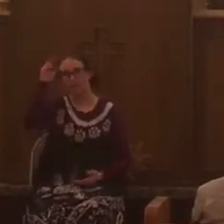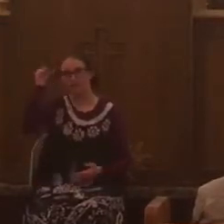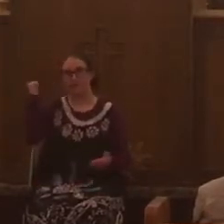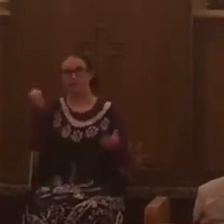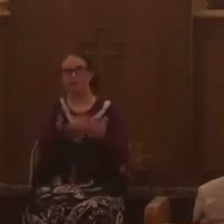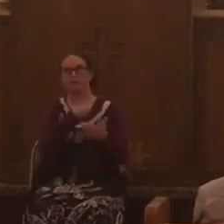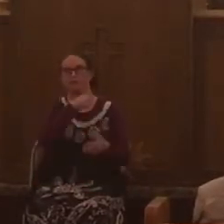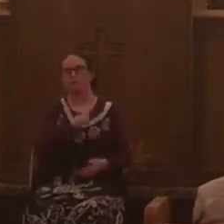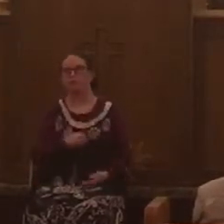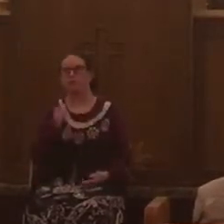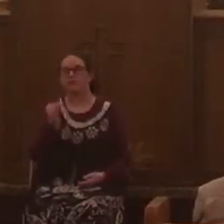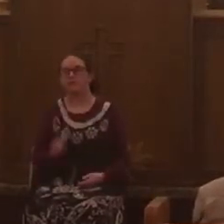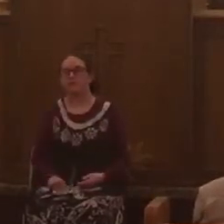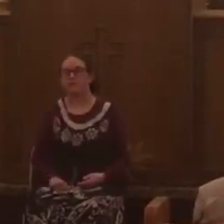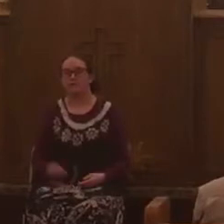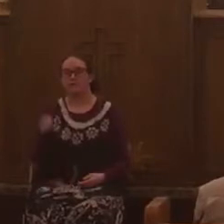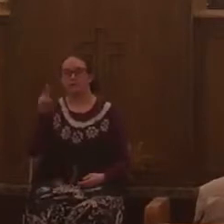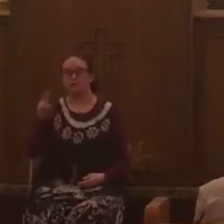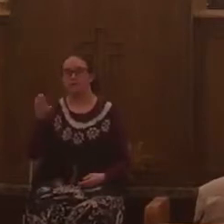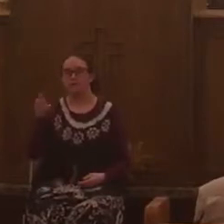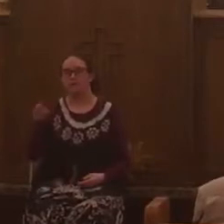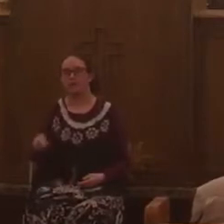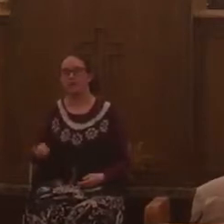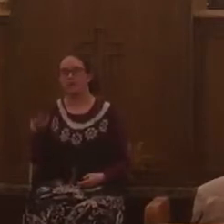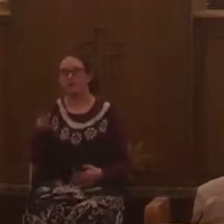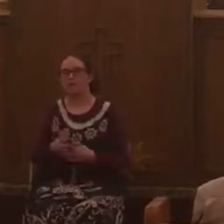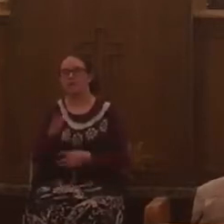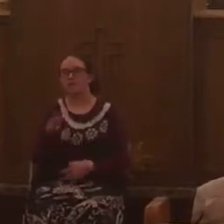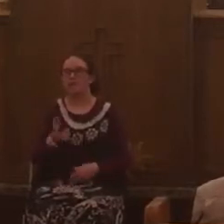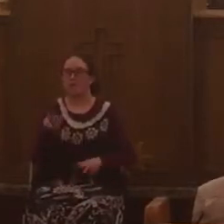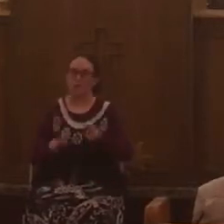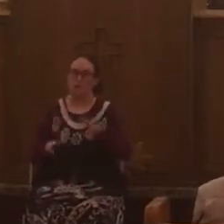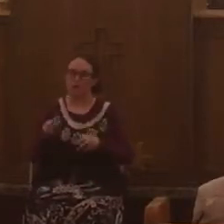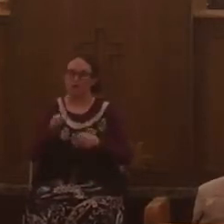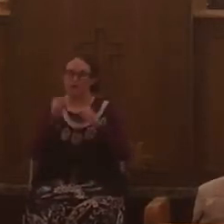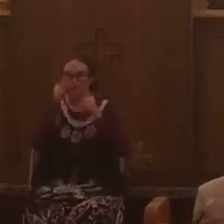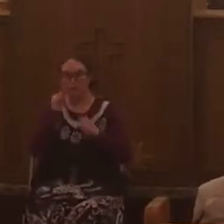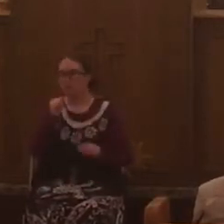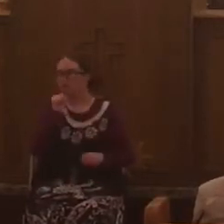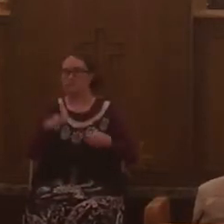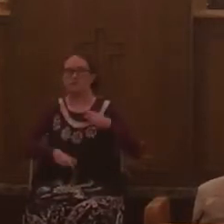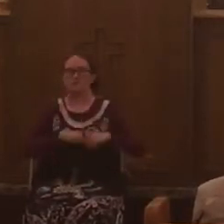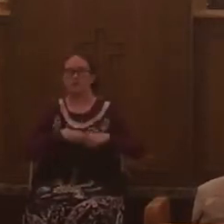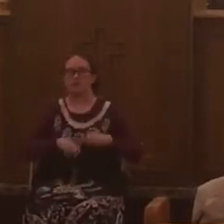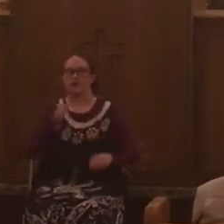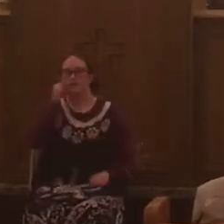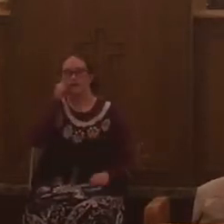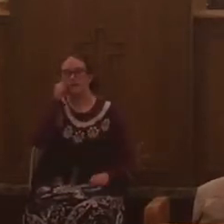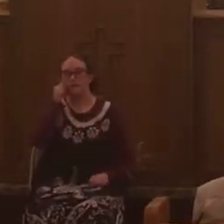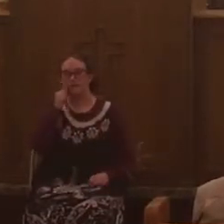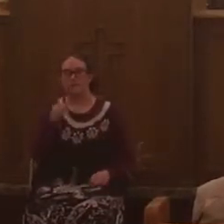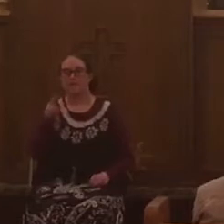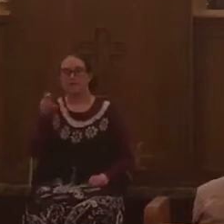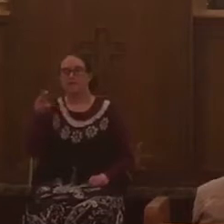I received the power after the Holy Ghost came on me. Now what am I doing with